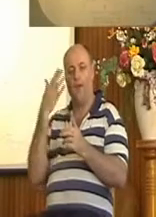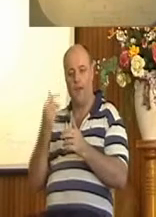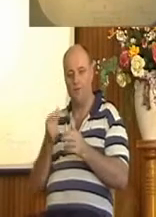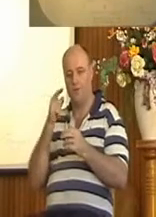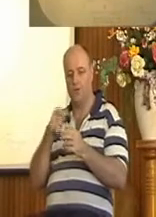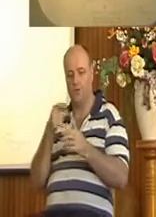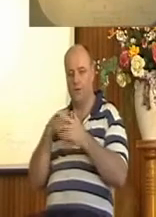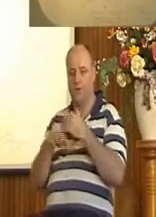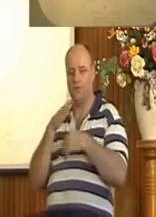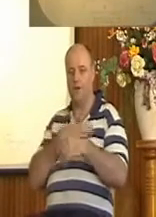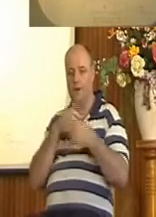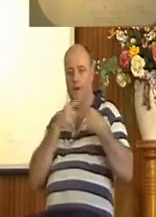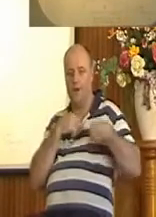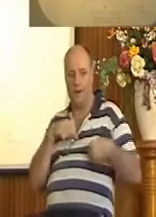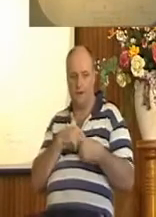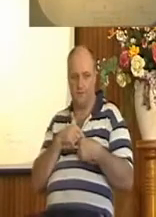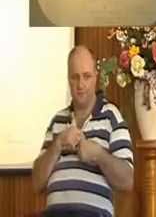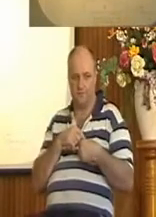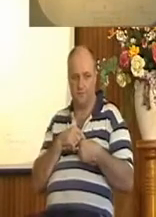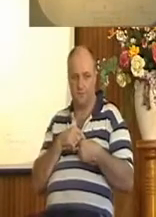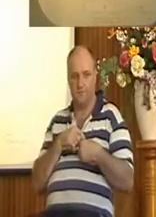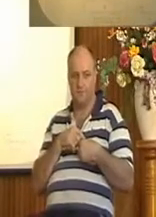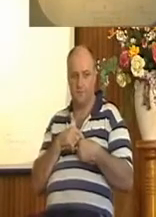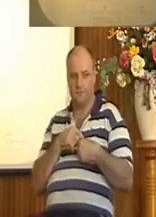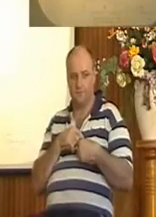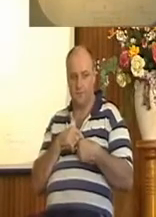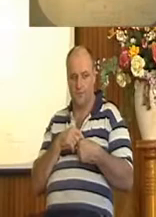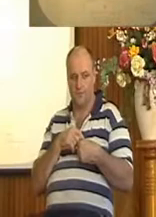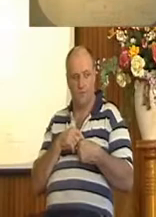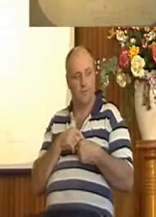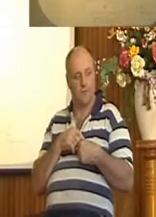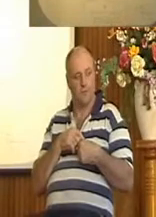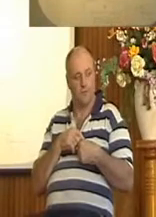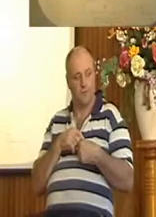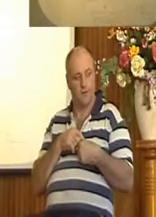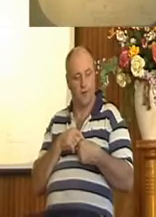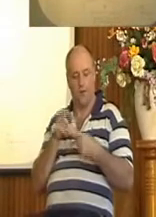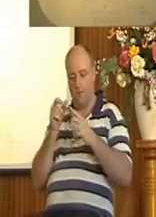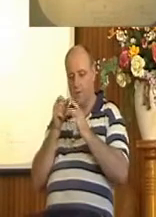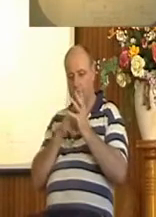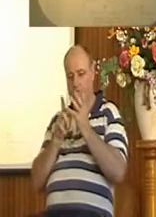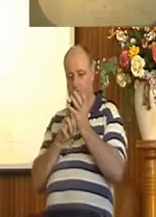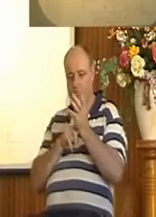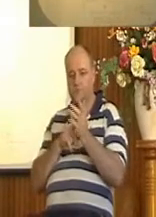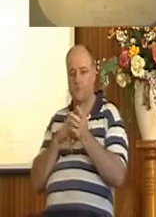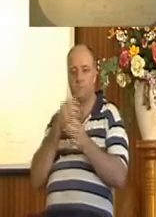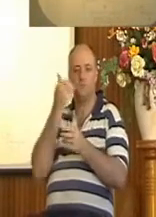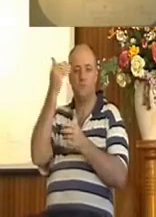could encompass all those fellows that he refers to in a dozen or so churches which he had brought into